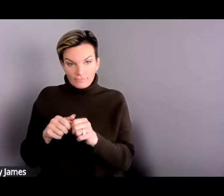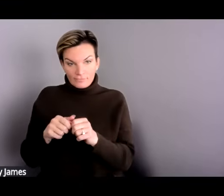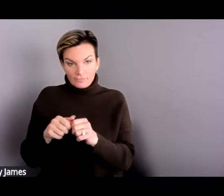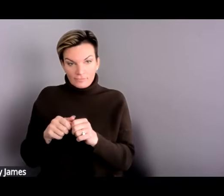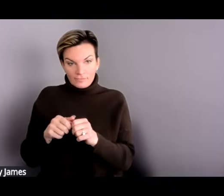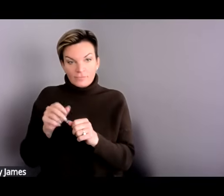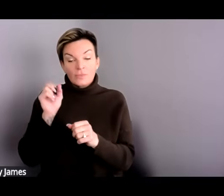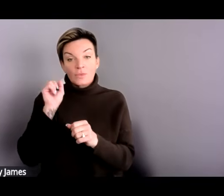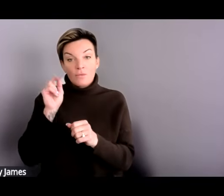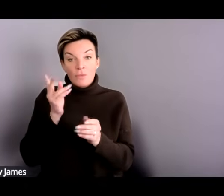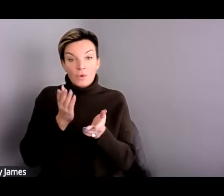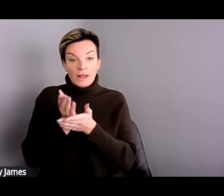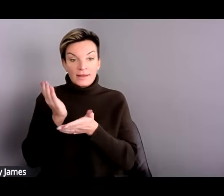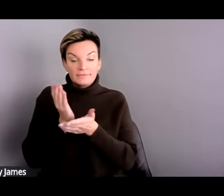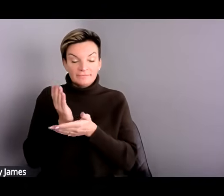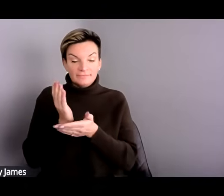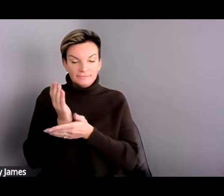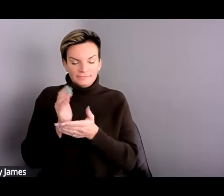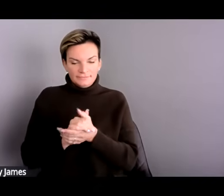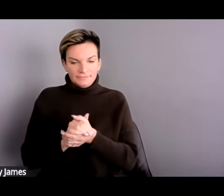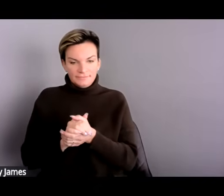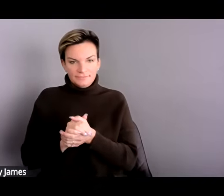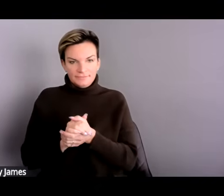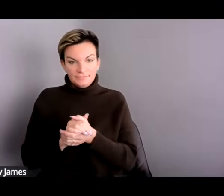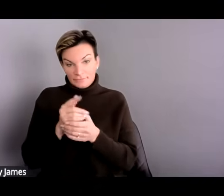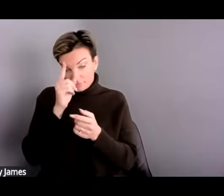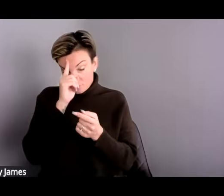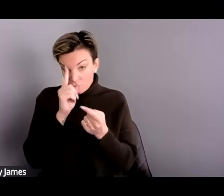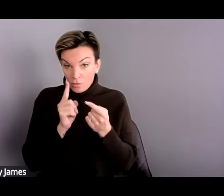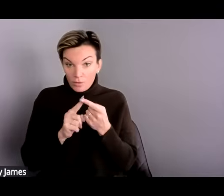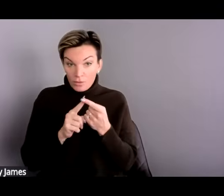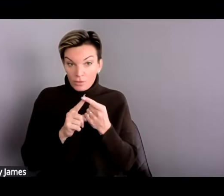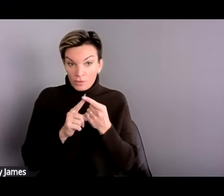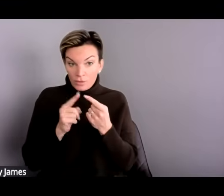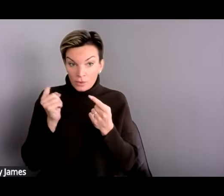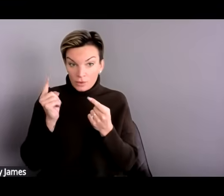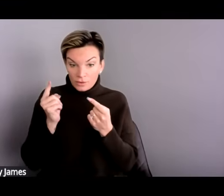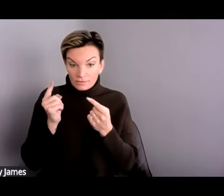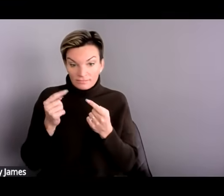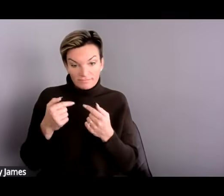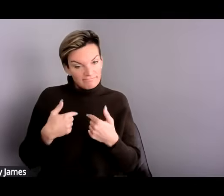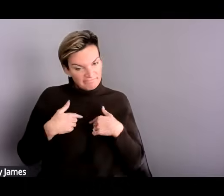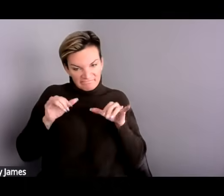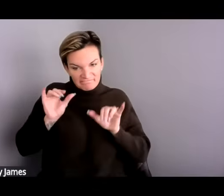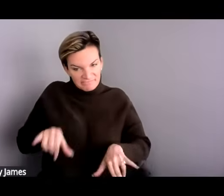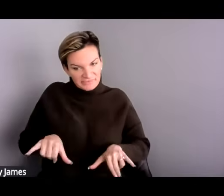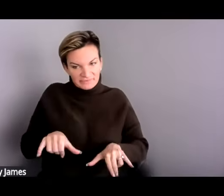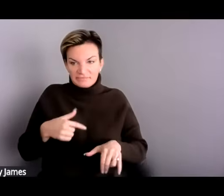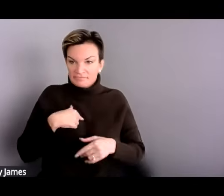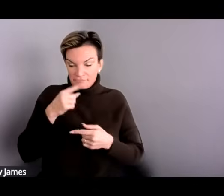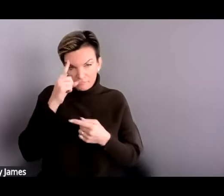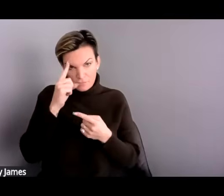All right. All opposed? I'm still going to oppose it.